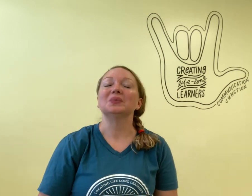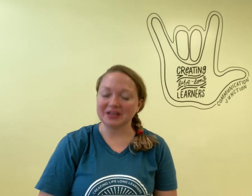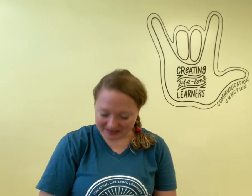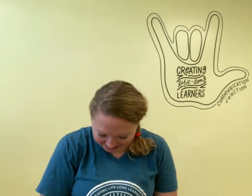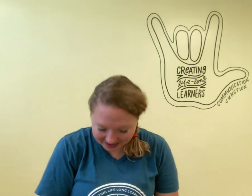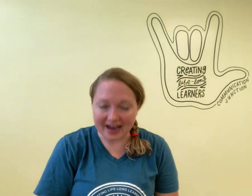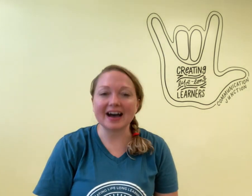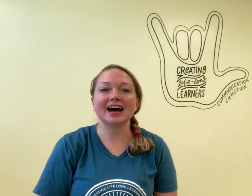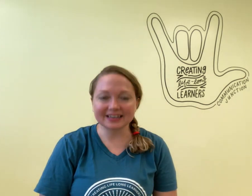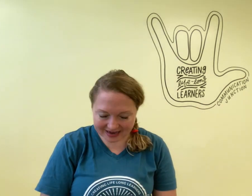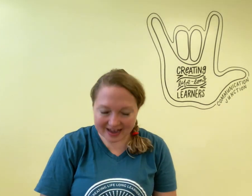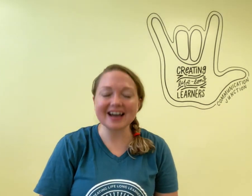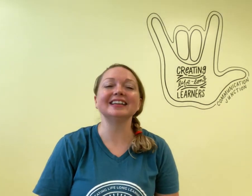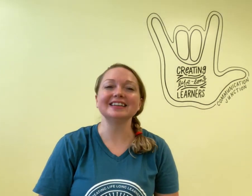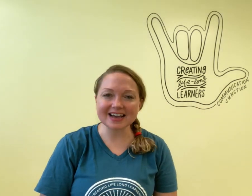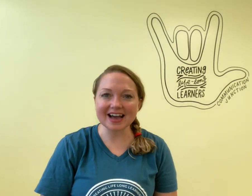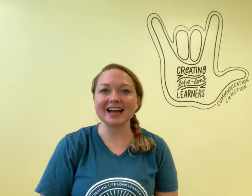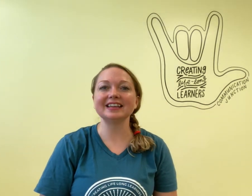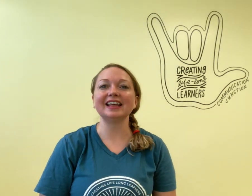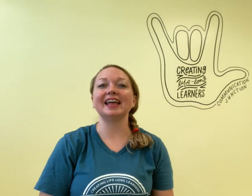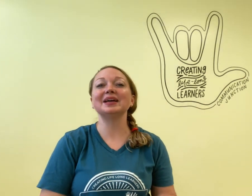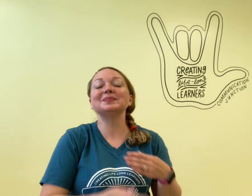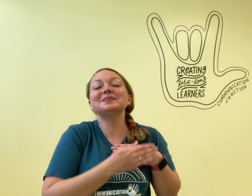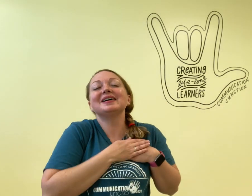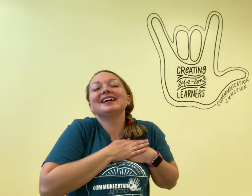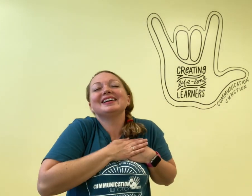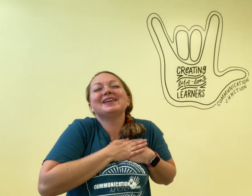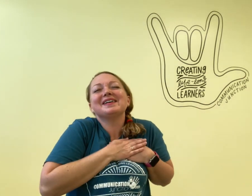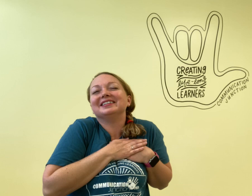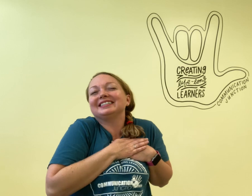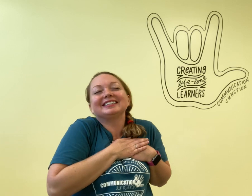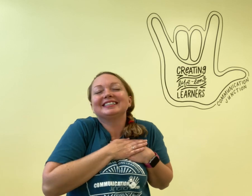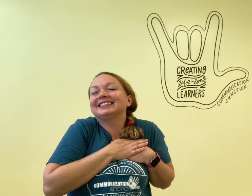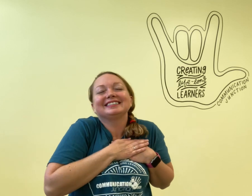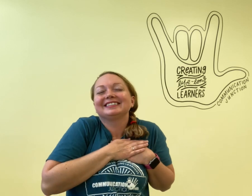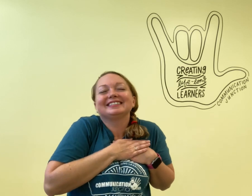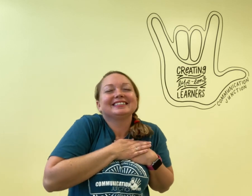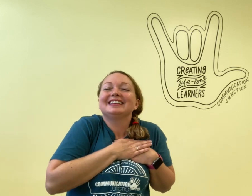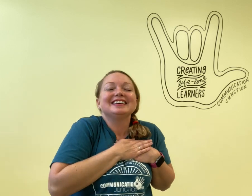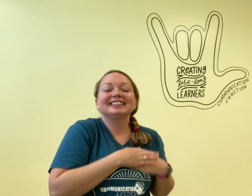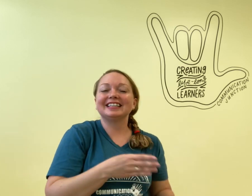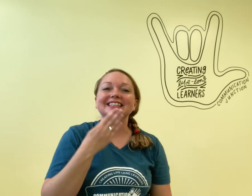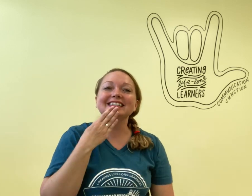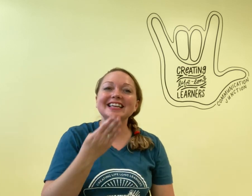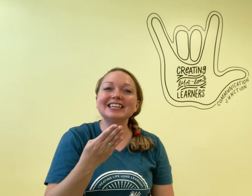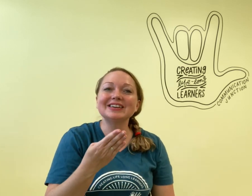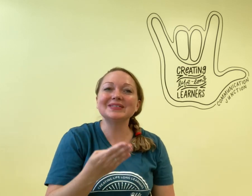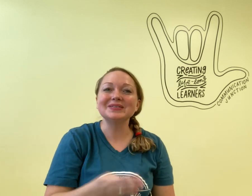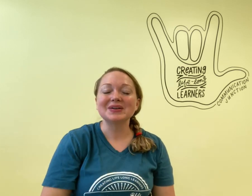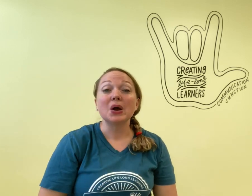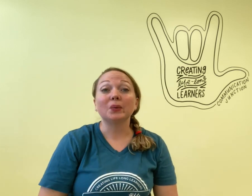a nod, nod, nod. And my heart says thank you with a